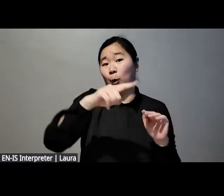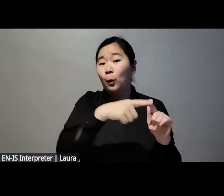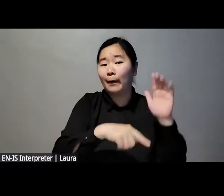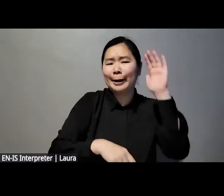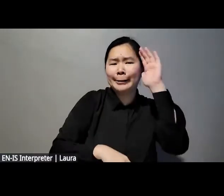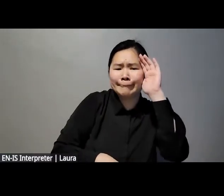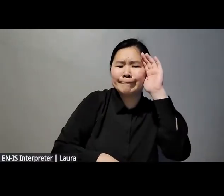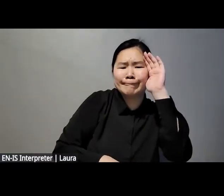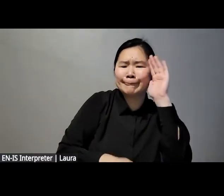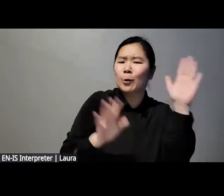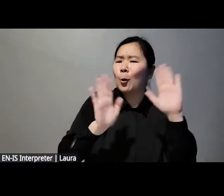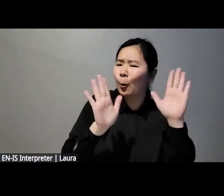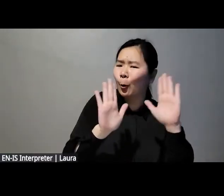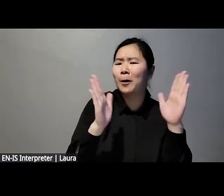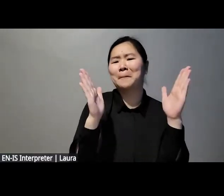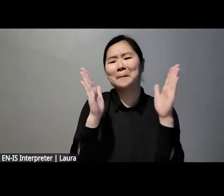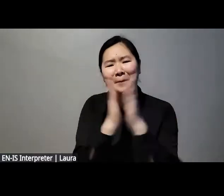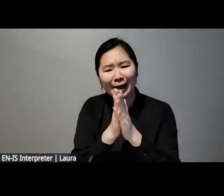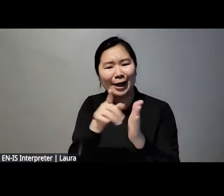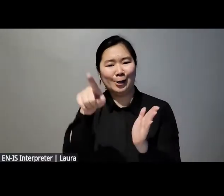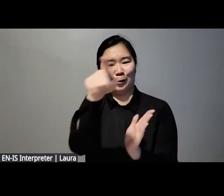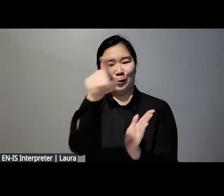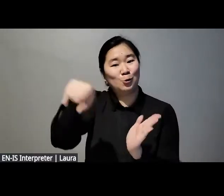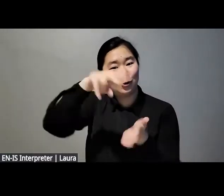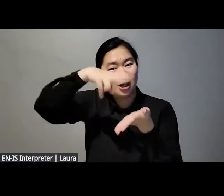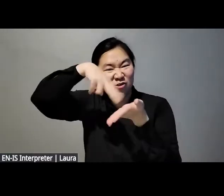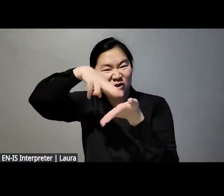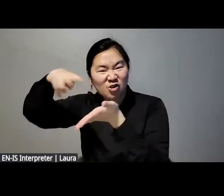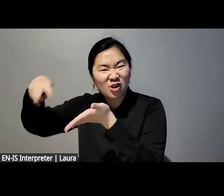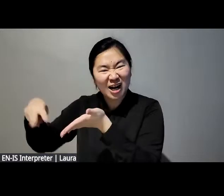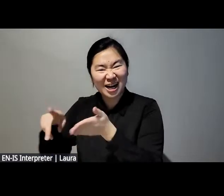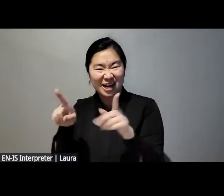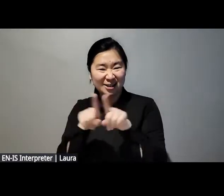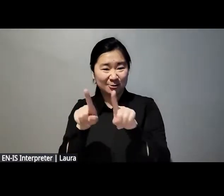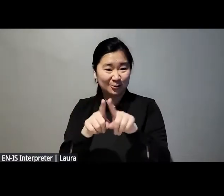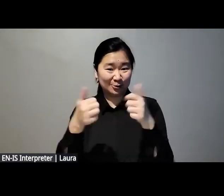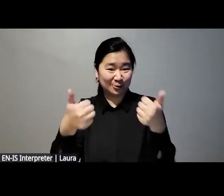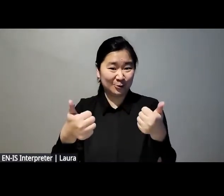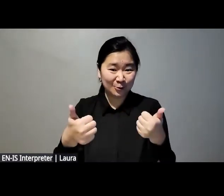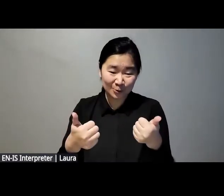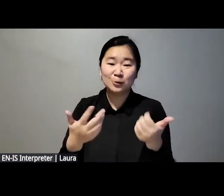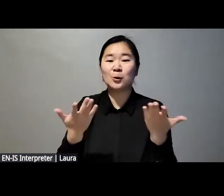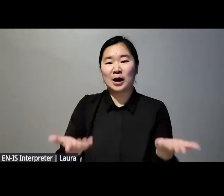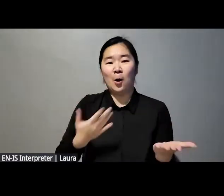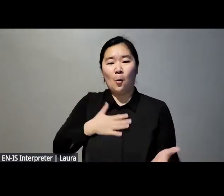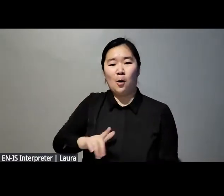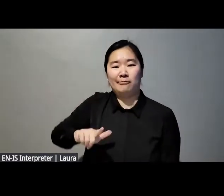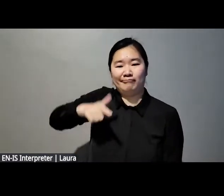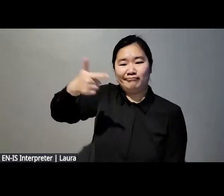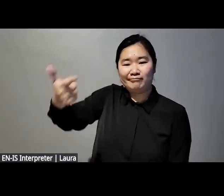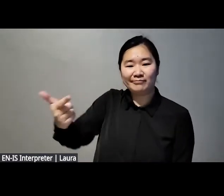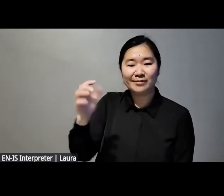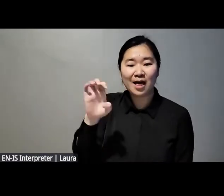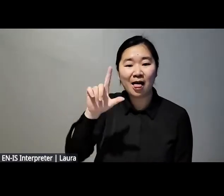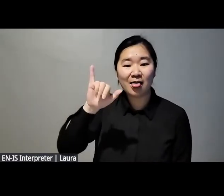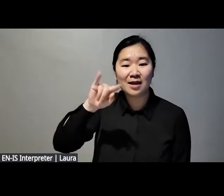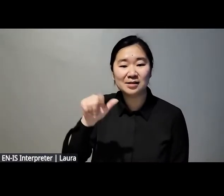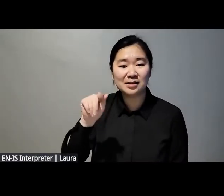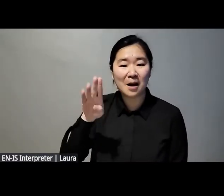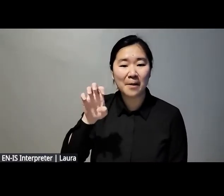peer researcher and a freelancer. I'm happy to be part of this. I'll take you through the